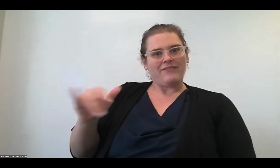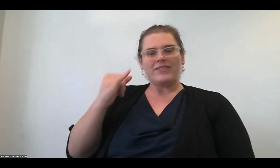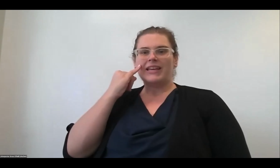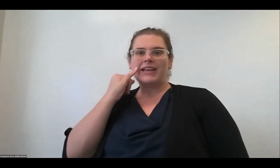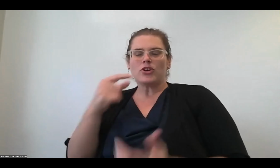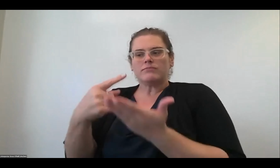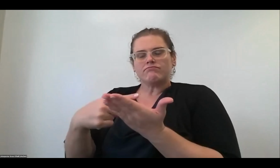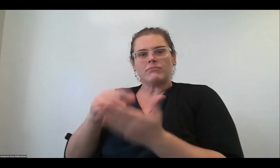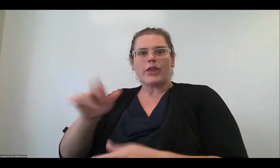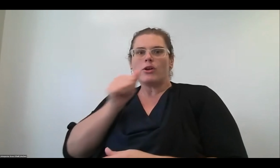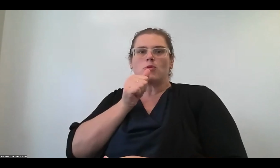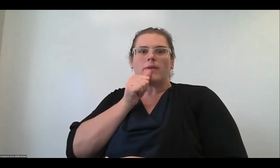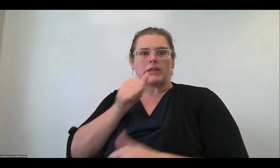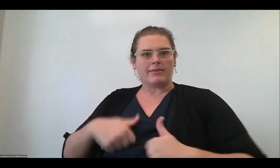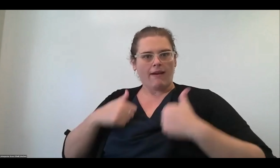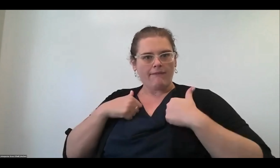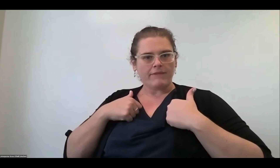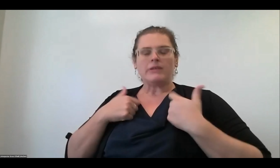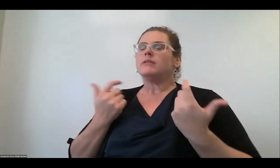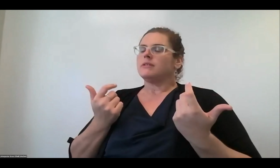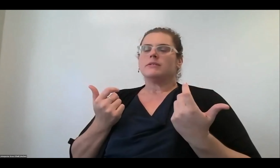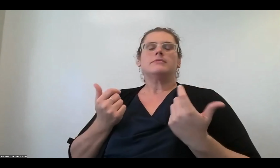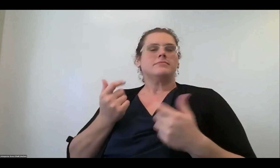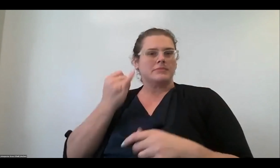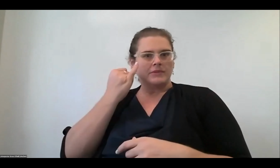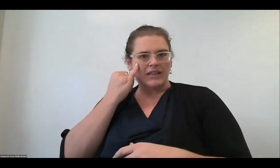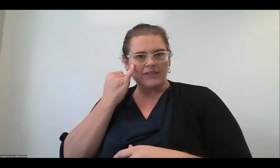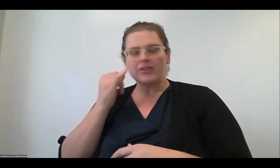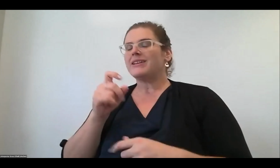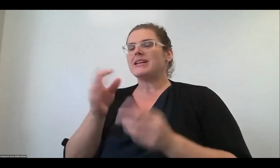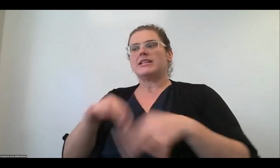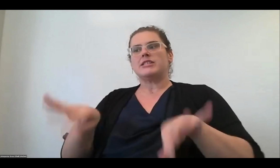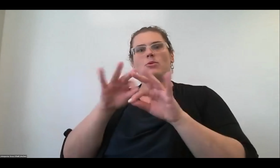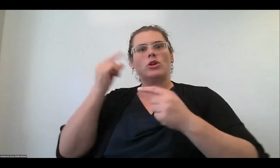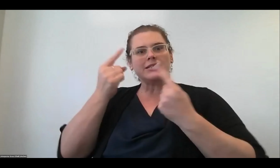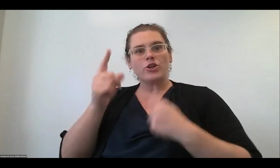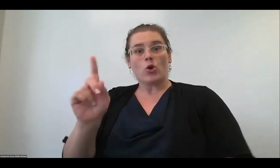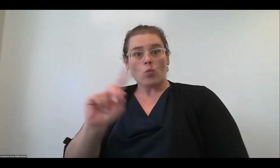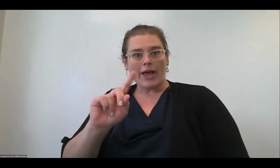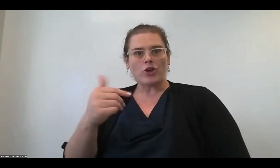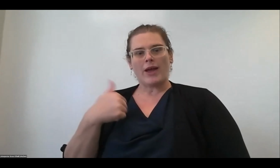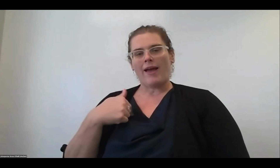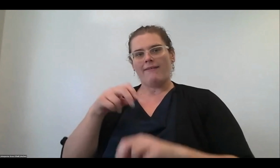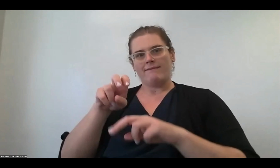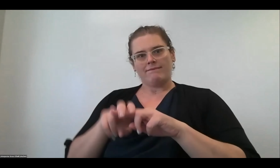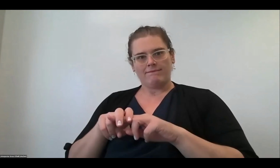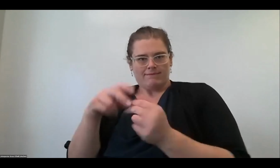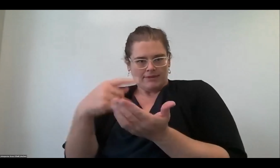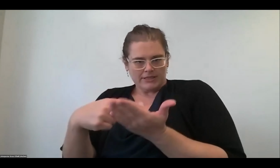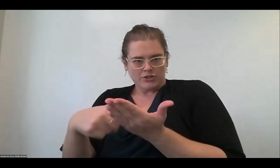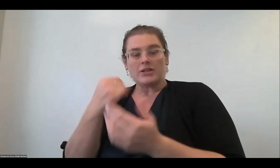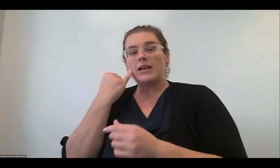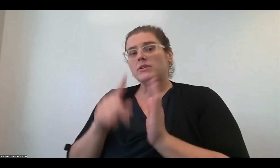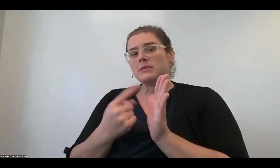privacy, the setting that they want to have the conversation in, if it's in a team meeting or if it's one-on-one